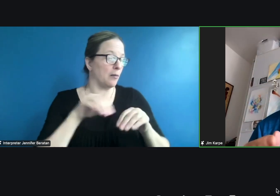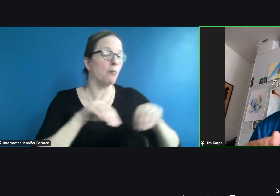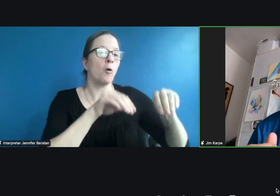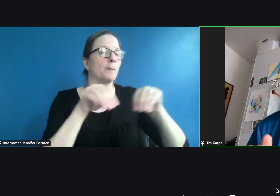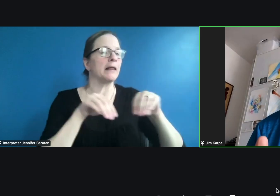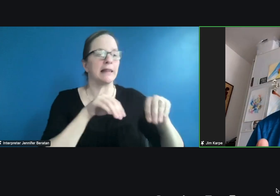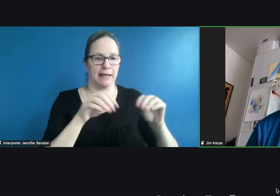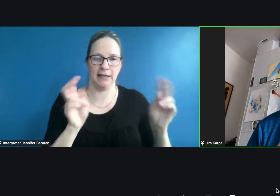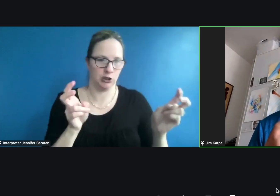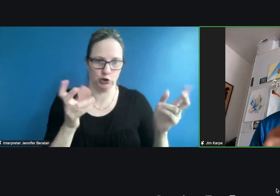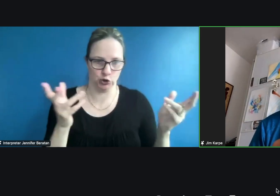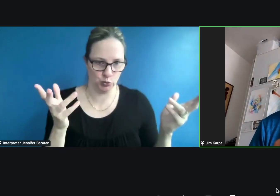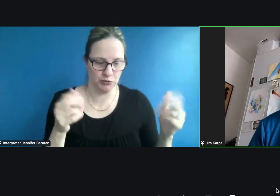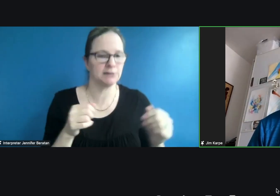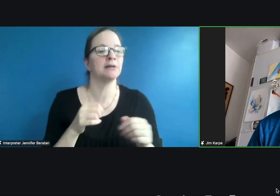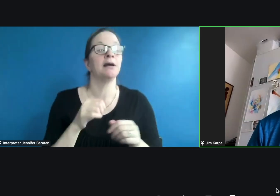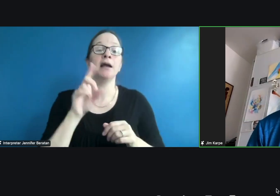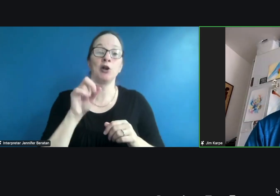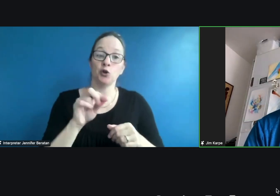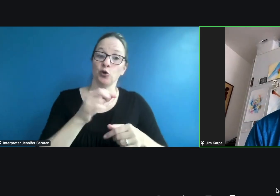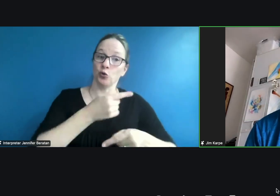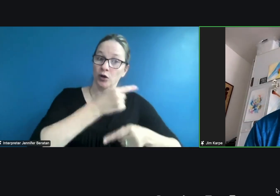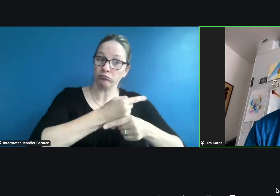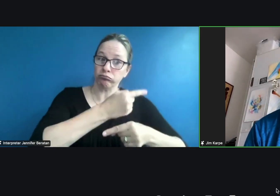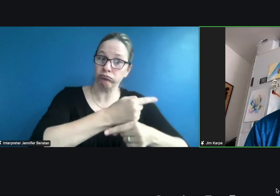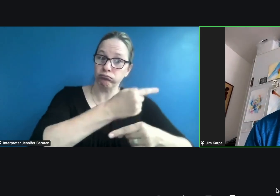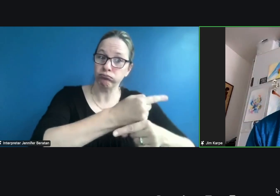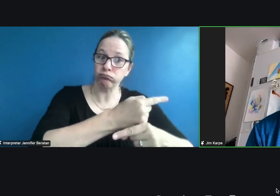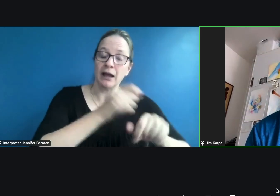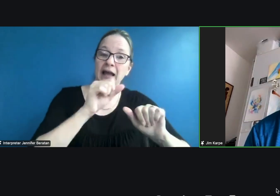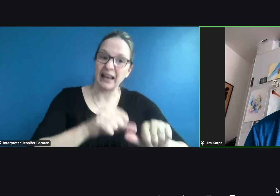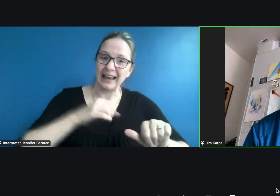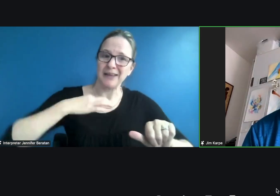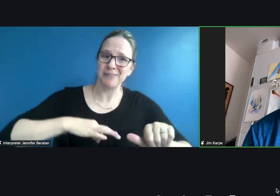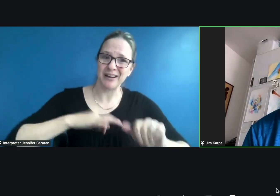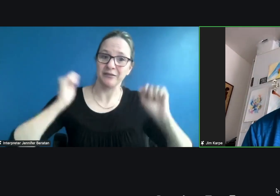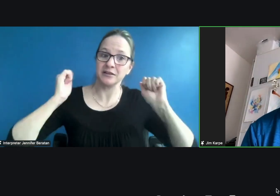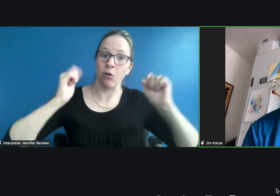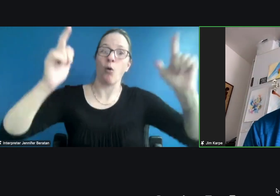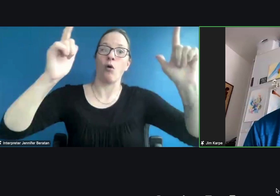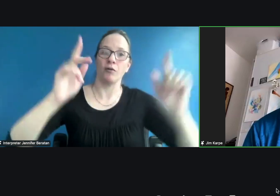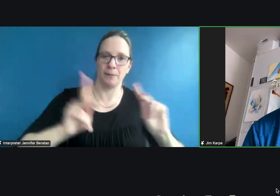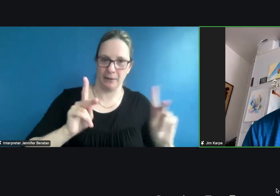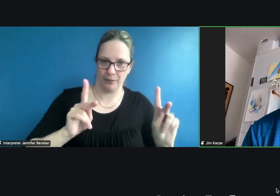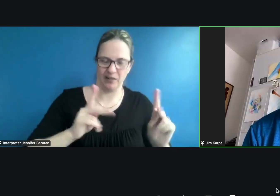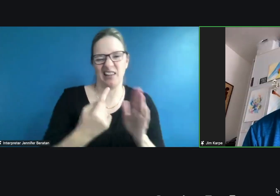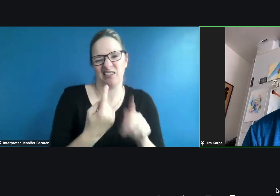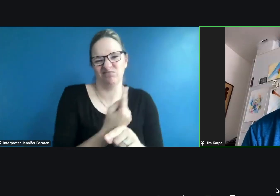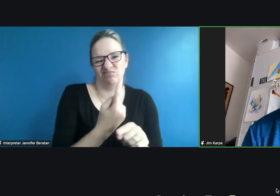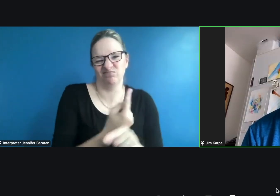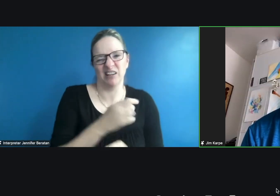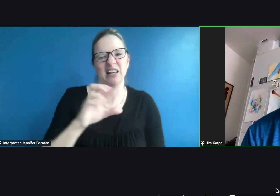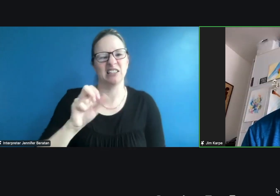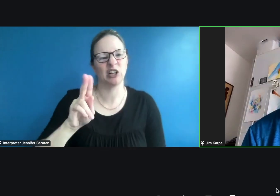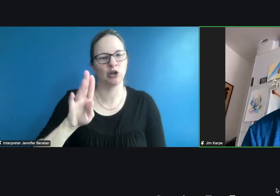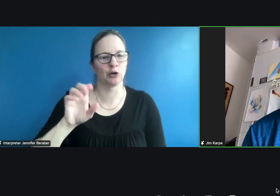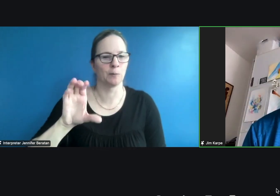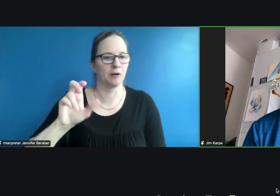mobility issues, and you do it in the right way, it can be of benefit to everybody. And the classic example is a curb